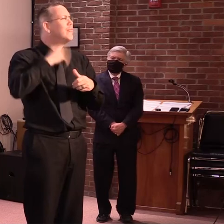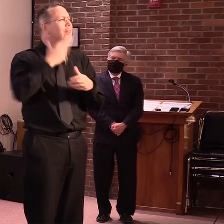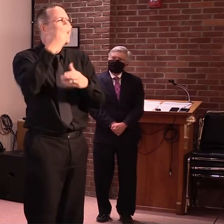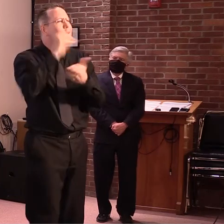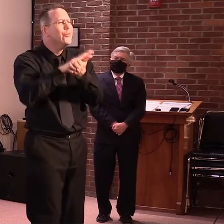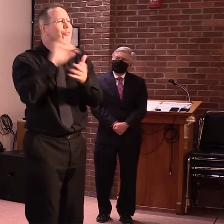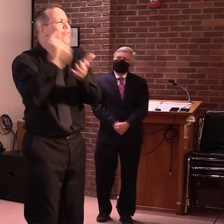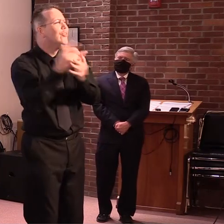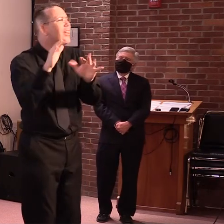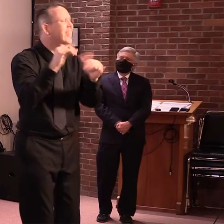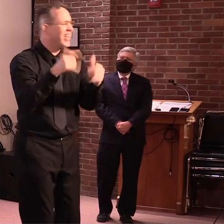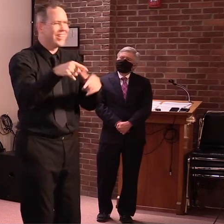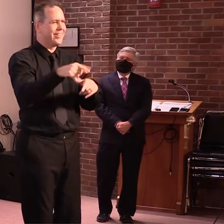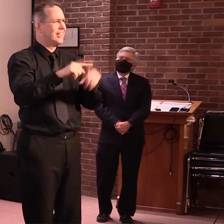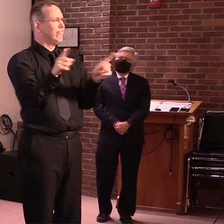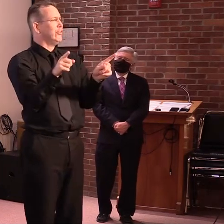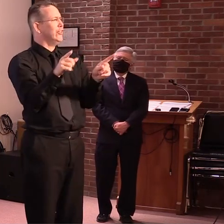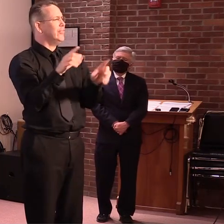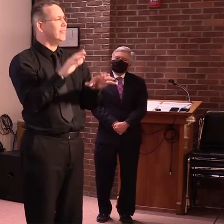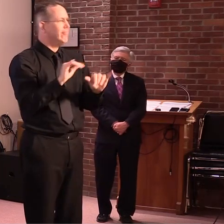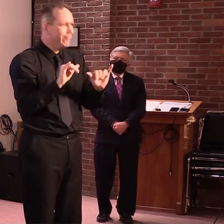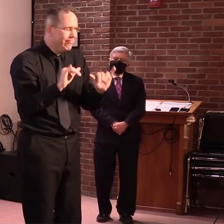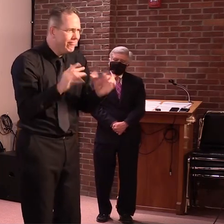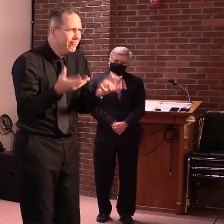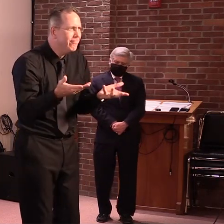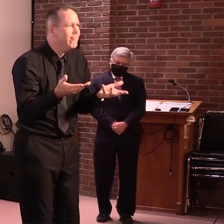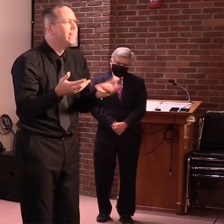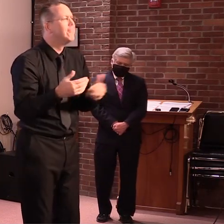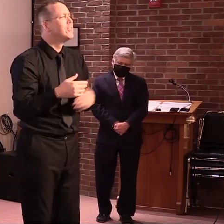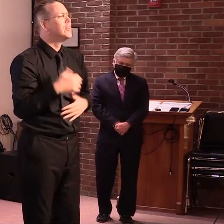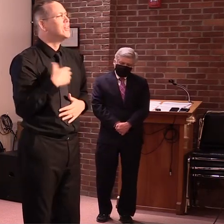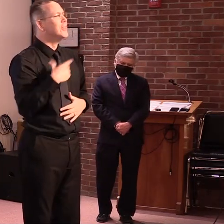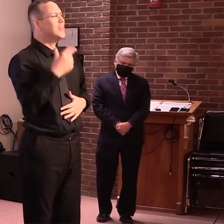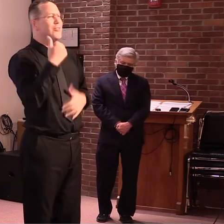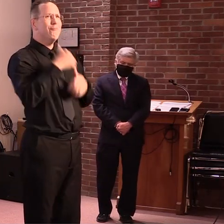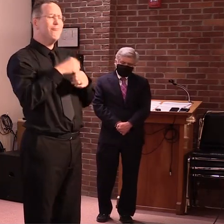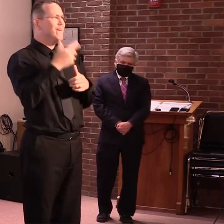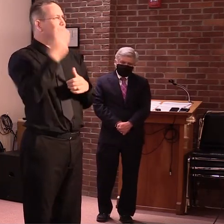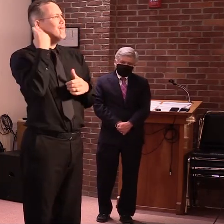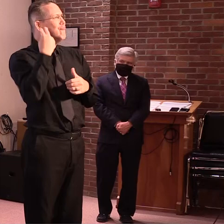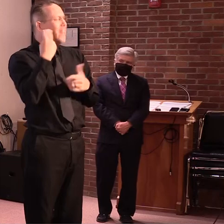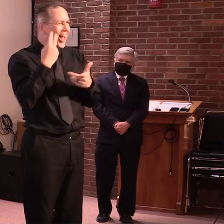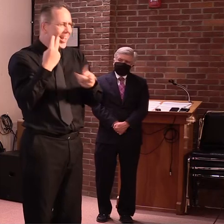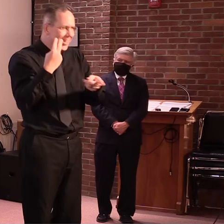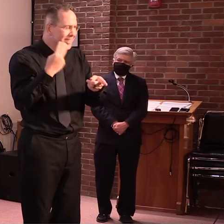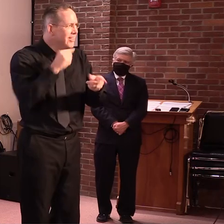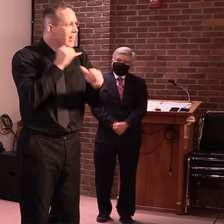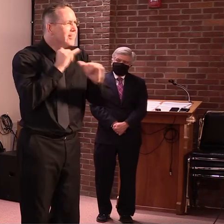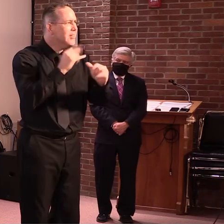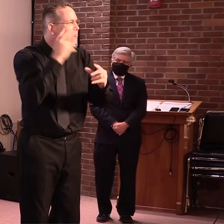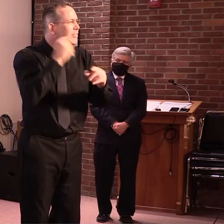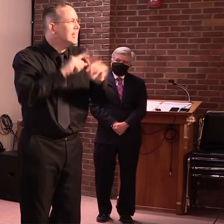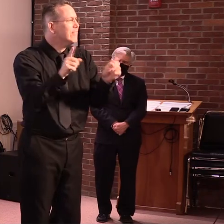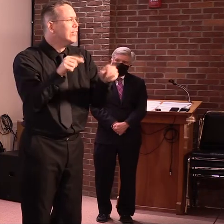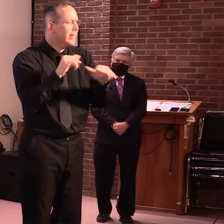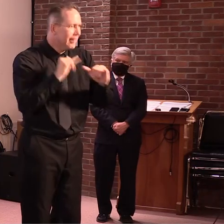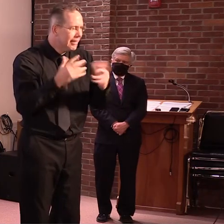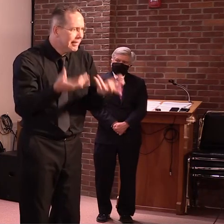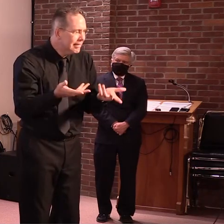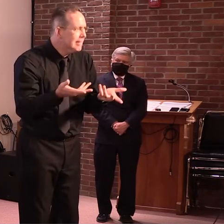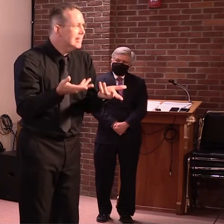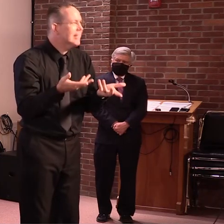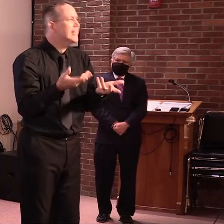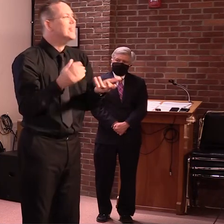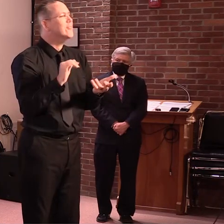when we were graduating from high school. So we wanted to give them a little something to celebrate today. And Dan Smith, President